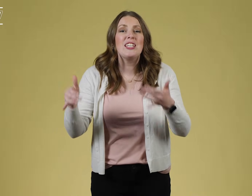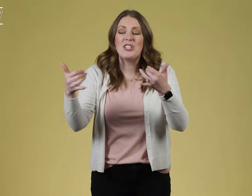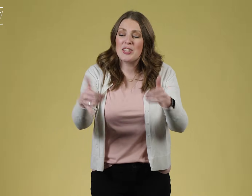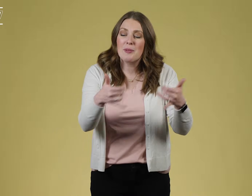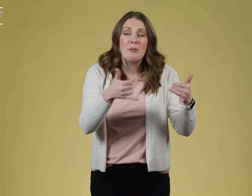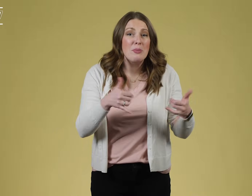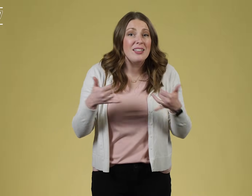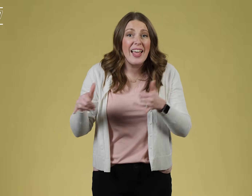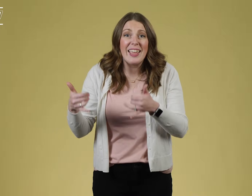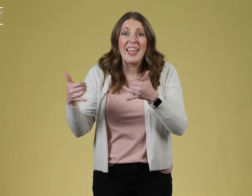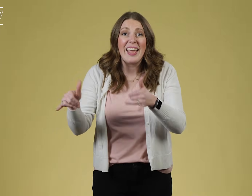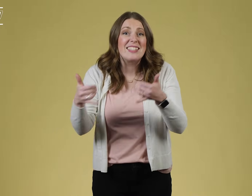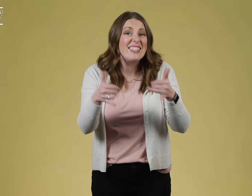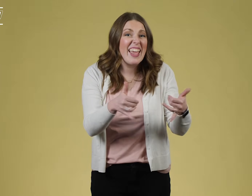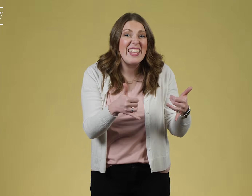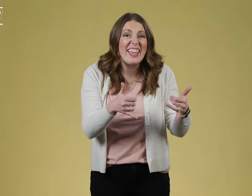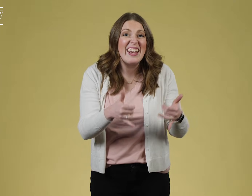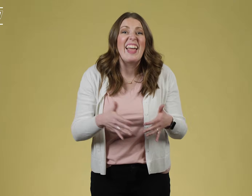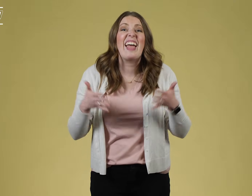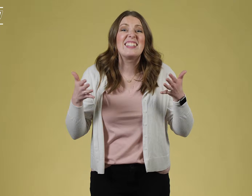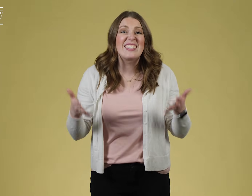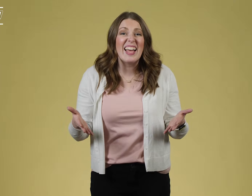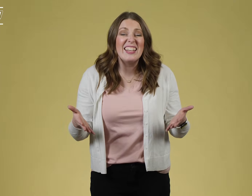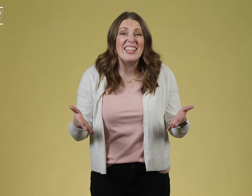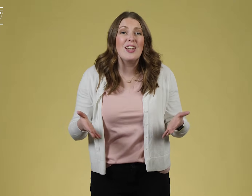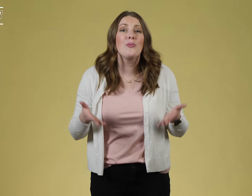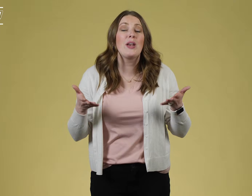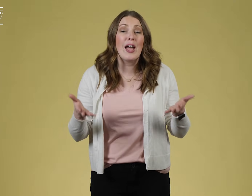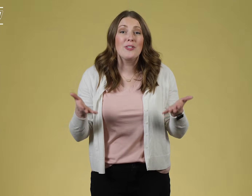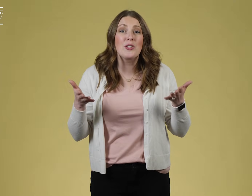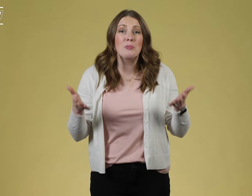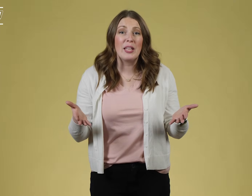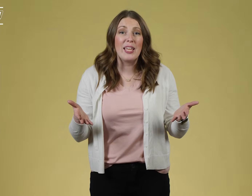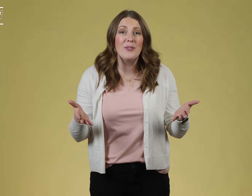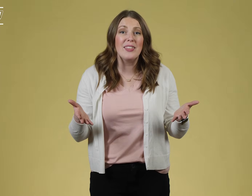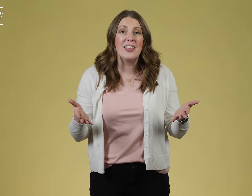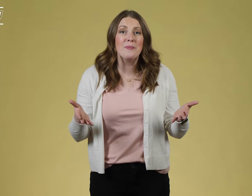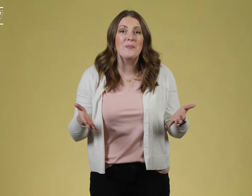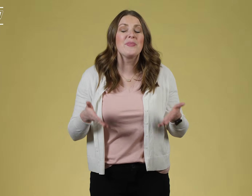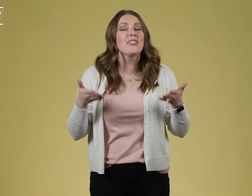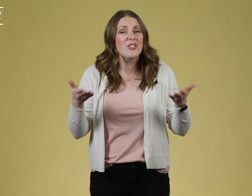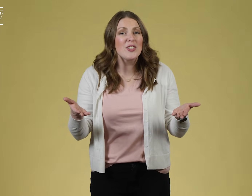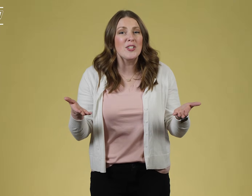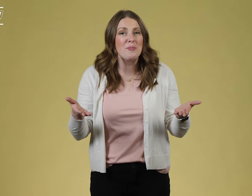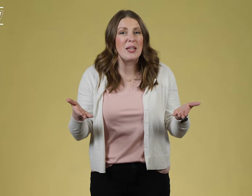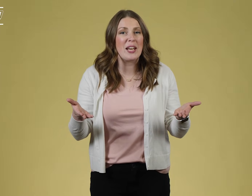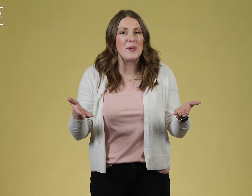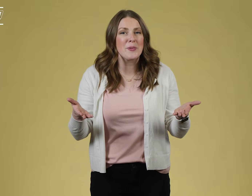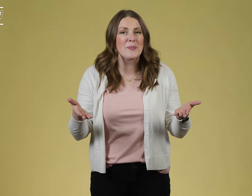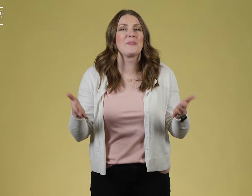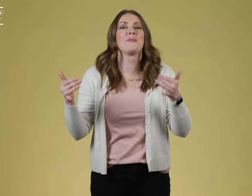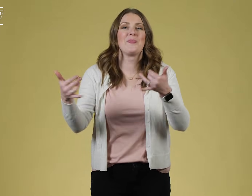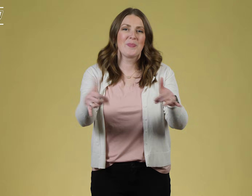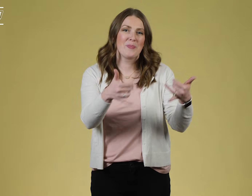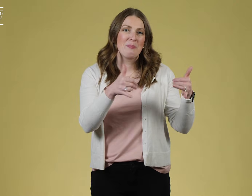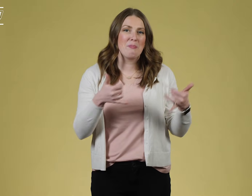teaching them play and saying it and signing it whenever you're playing with them, they'll start to pick it up.